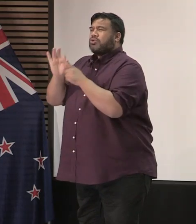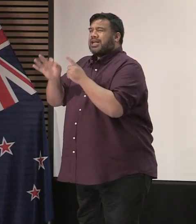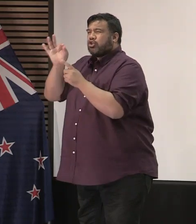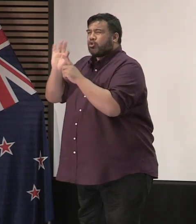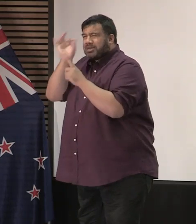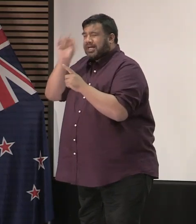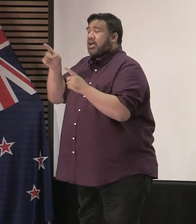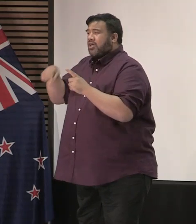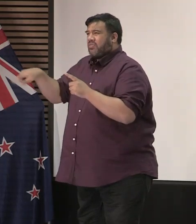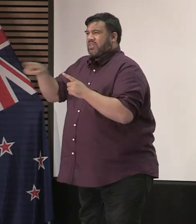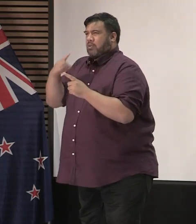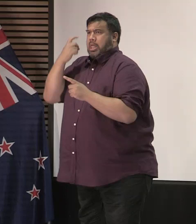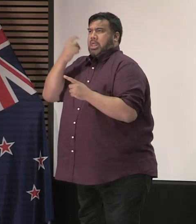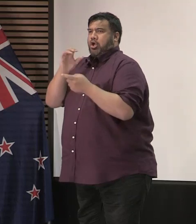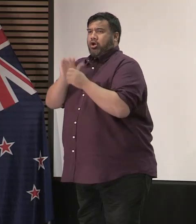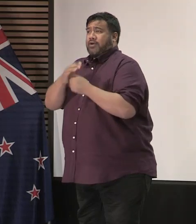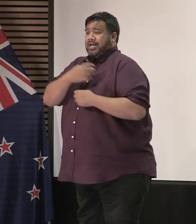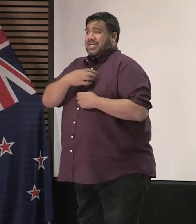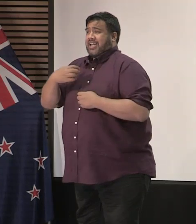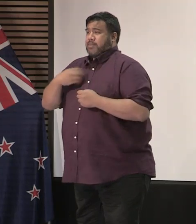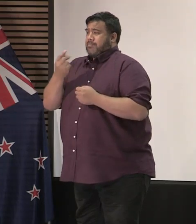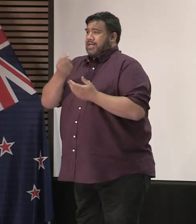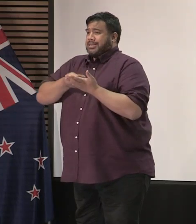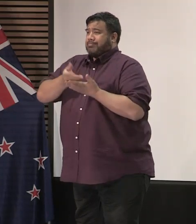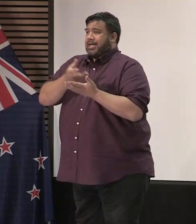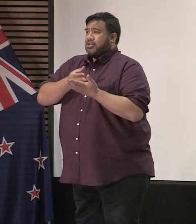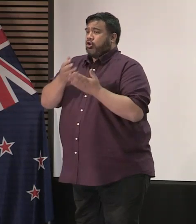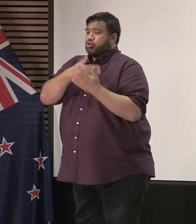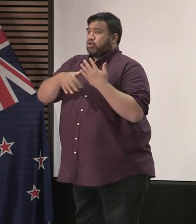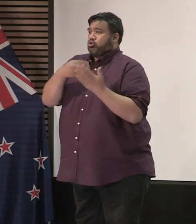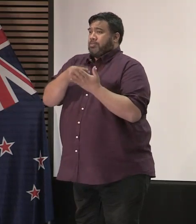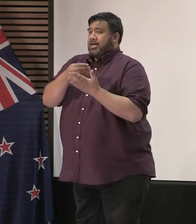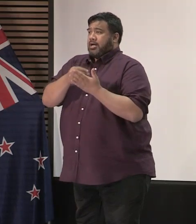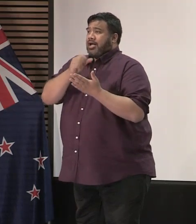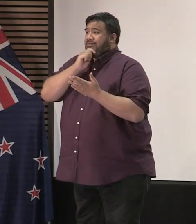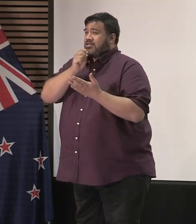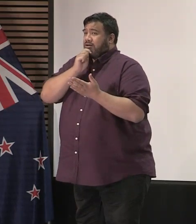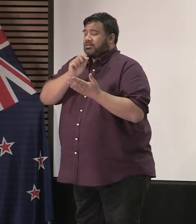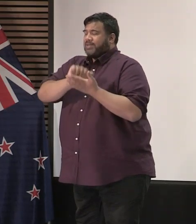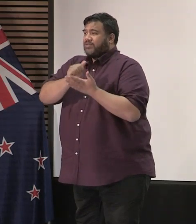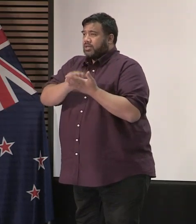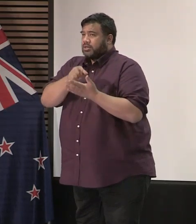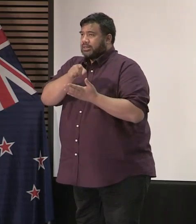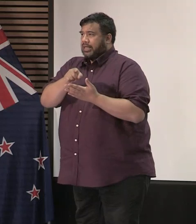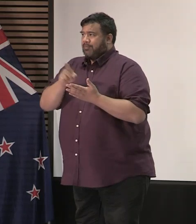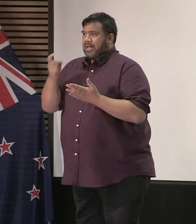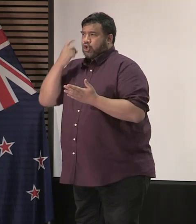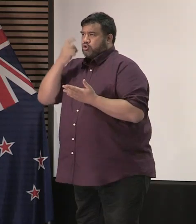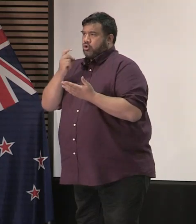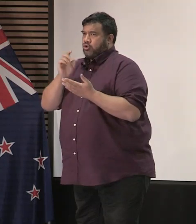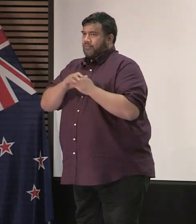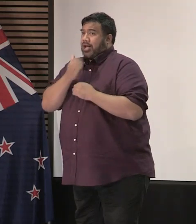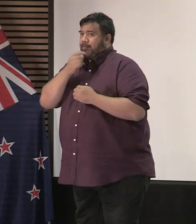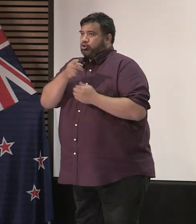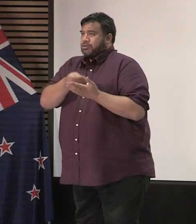government's spending on social media advertising. How much money is the government spending on social media advertising versus local media platforms, and will you redirect that